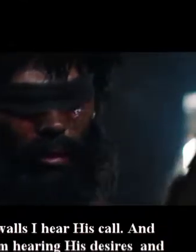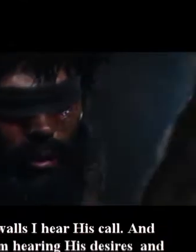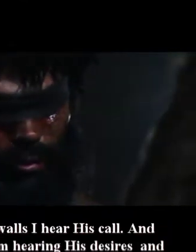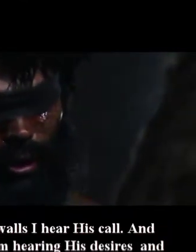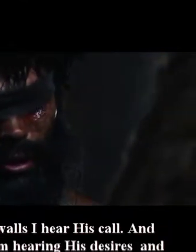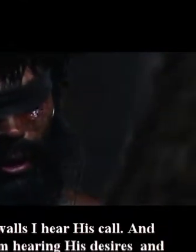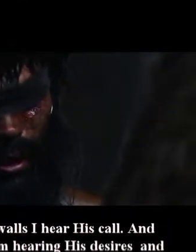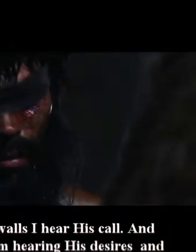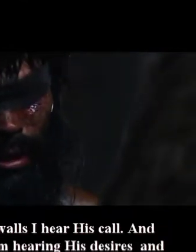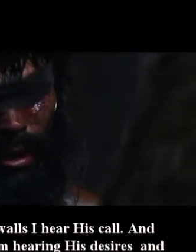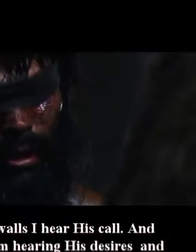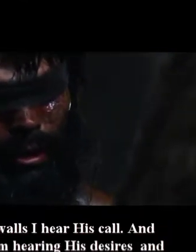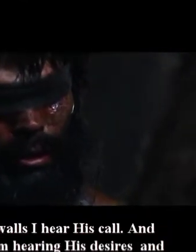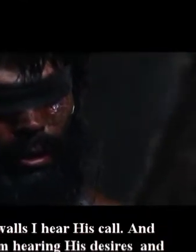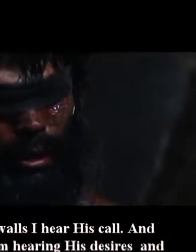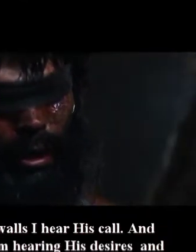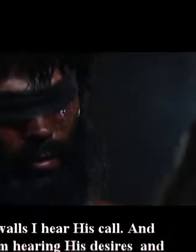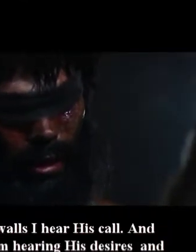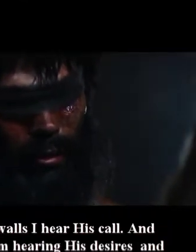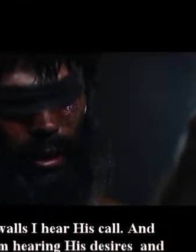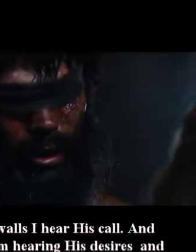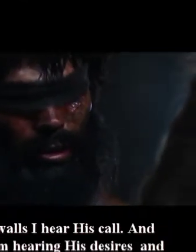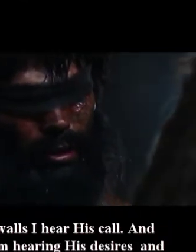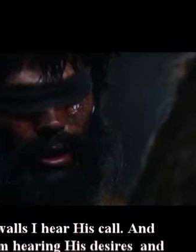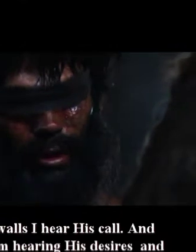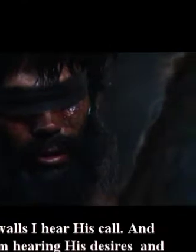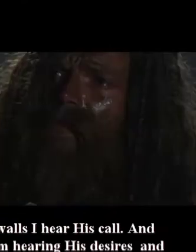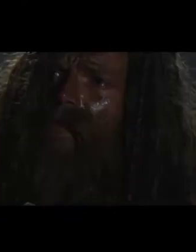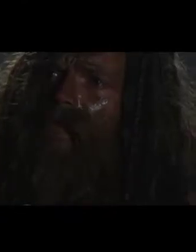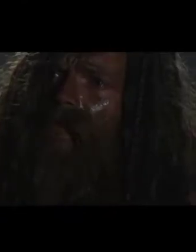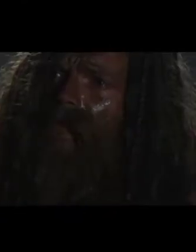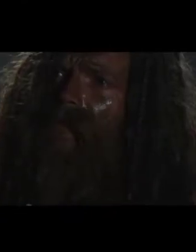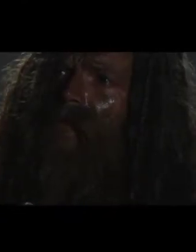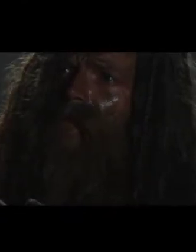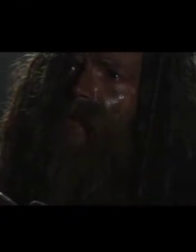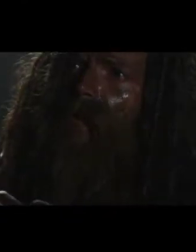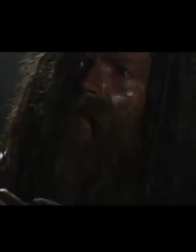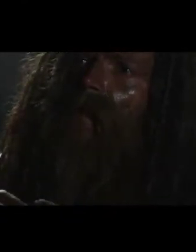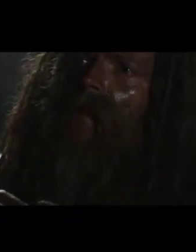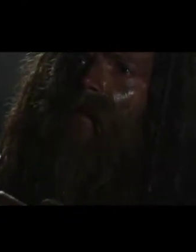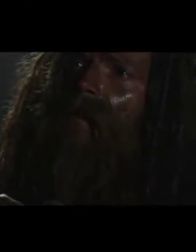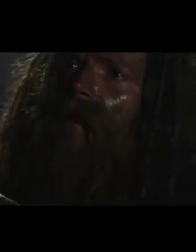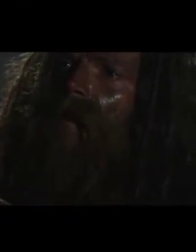And maybe for the first time, I am hearing his desires and not my own.